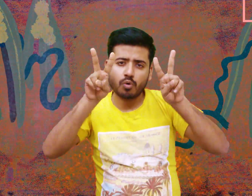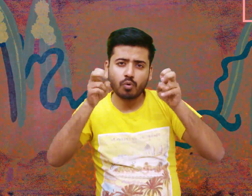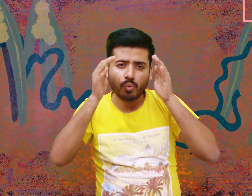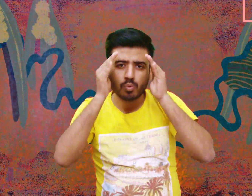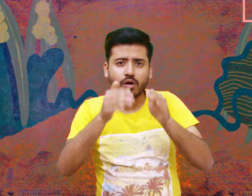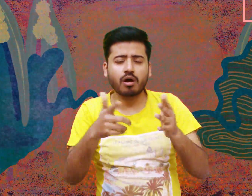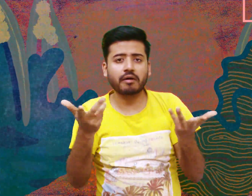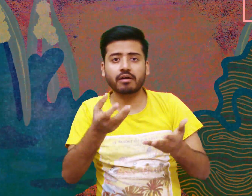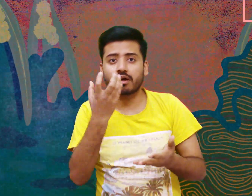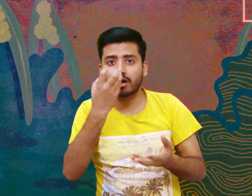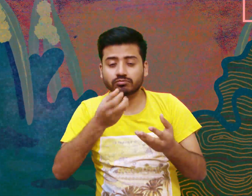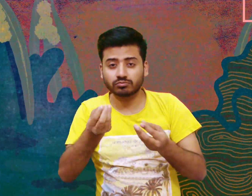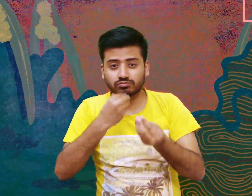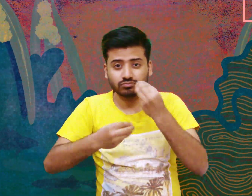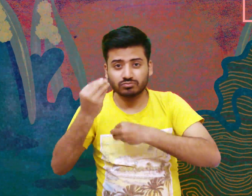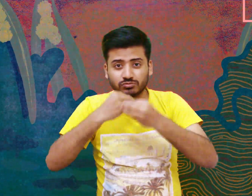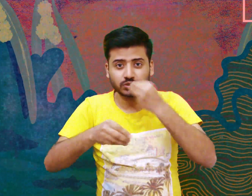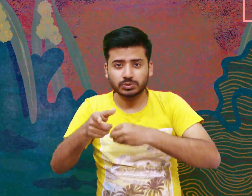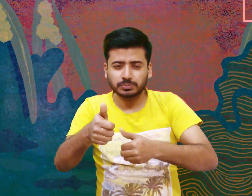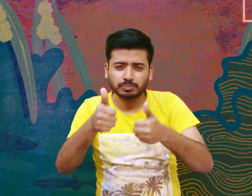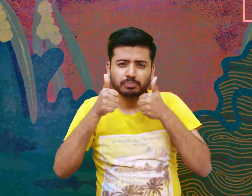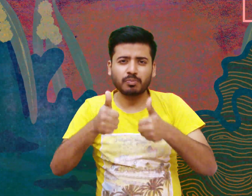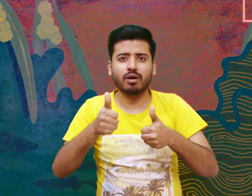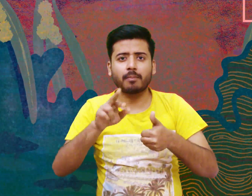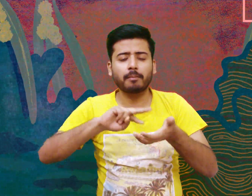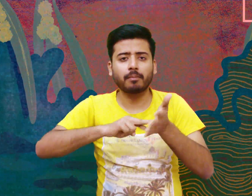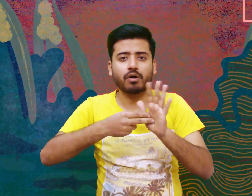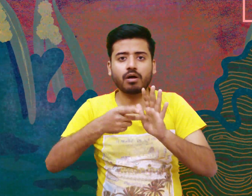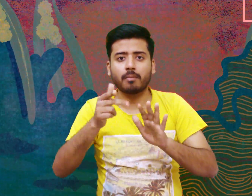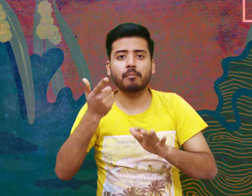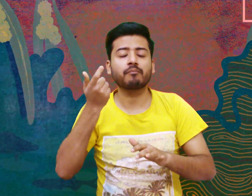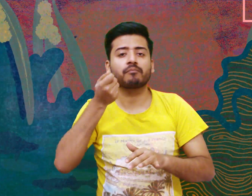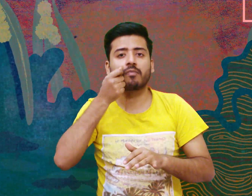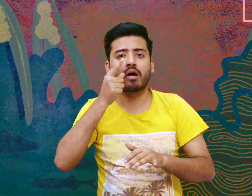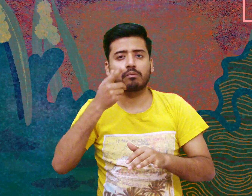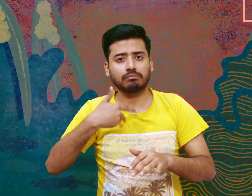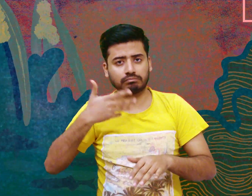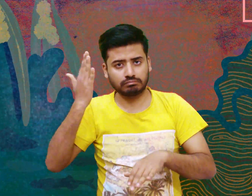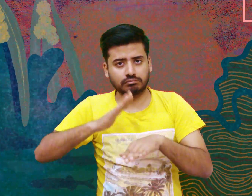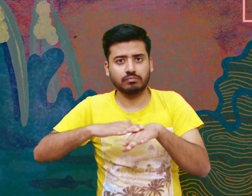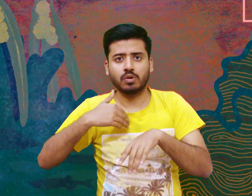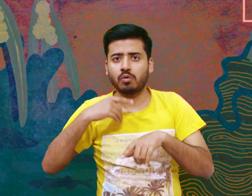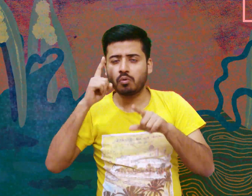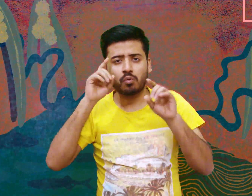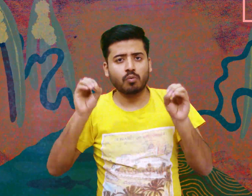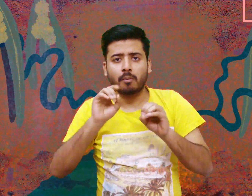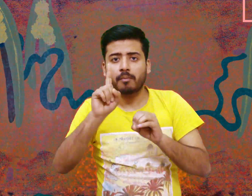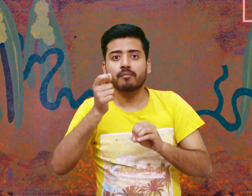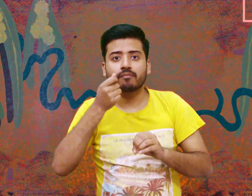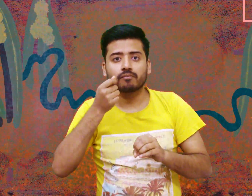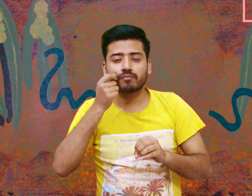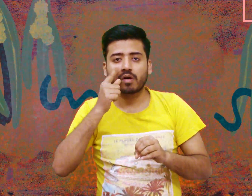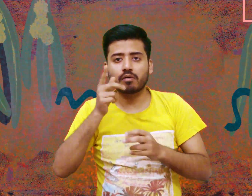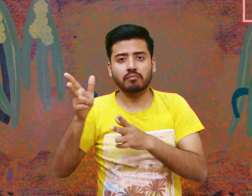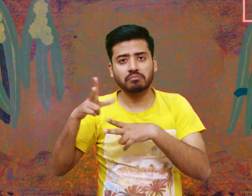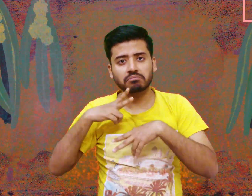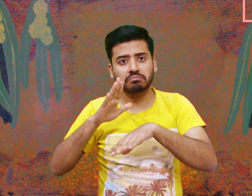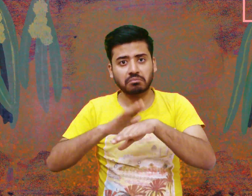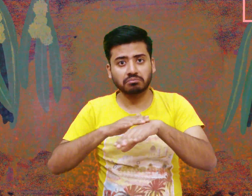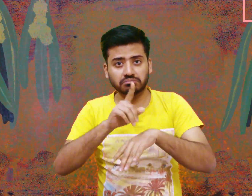highly pigmented foods and beverages that can stain teeth, like berries, dark-colored juices, soy, spices.